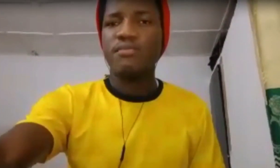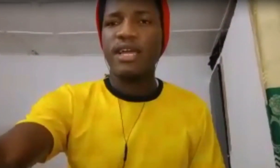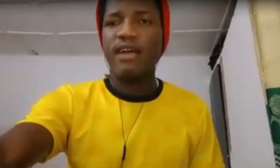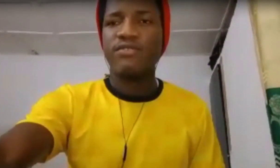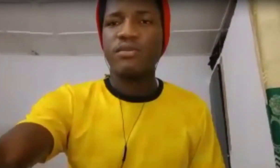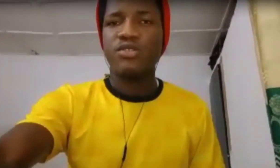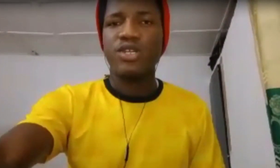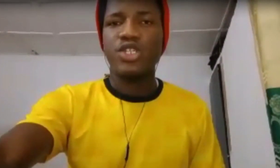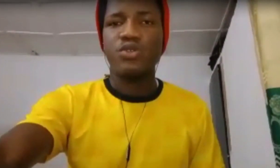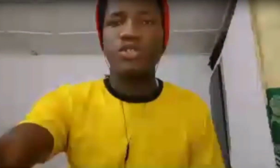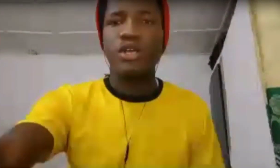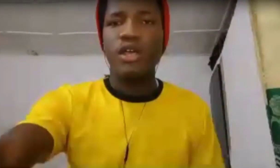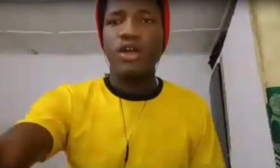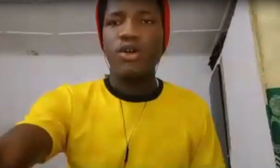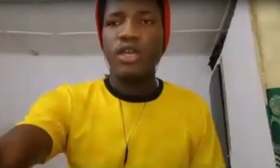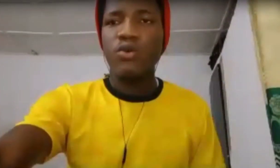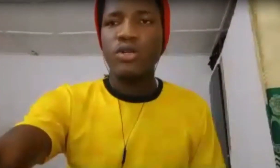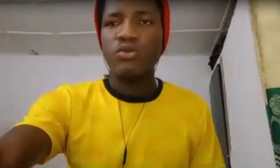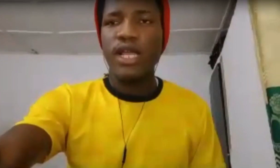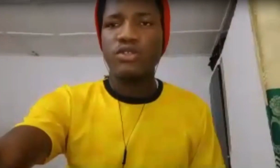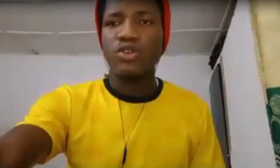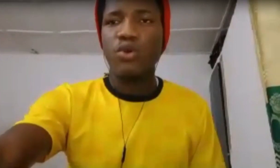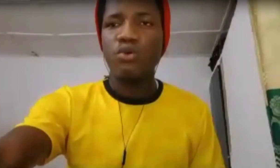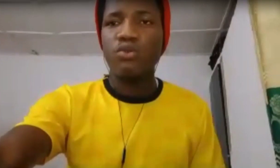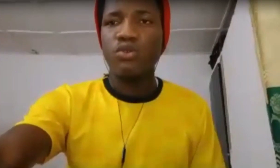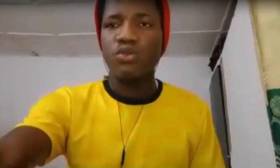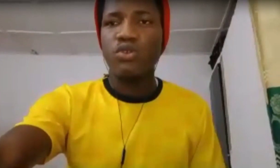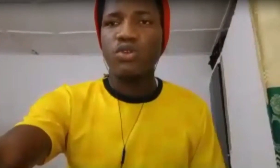some network issues. Okay, who else would like to go?